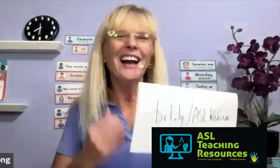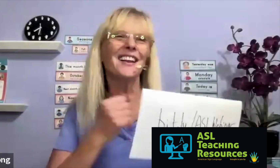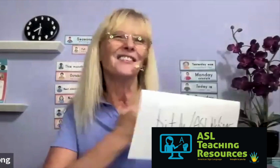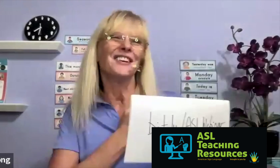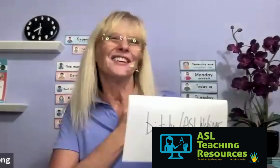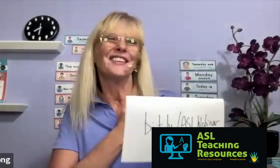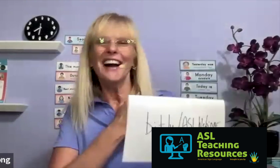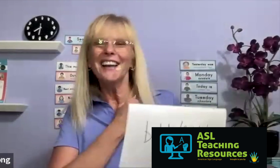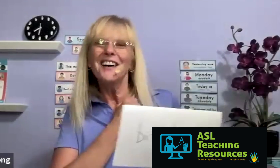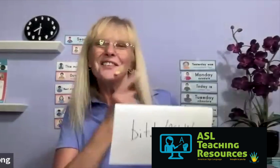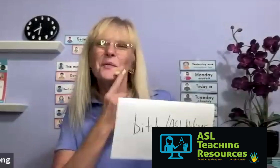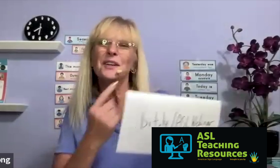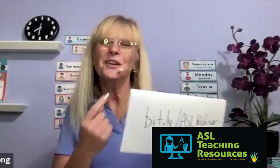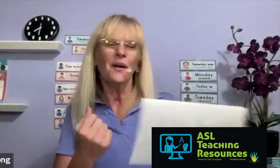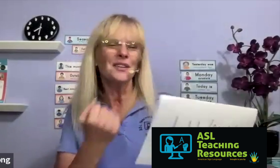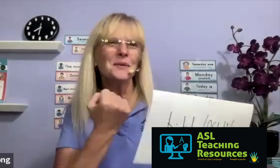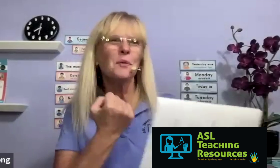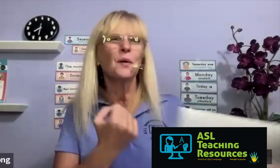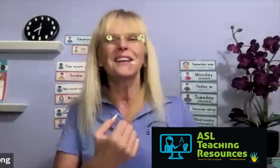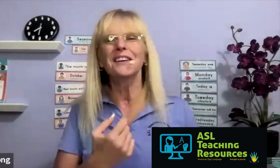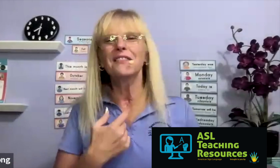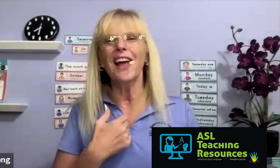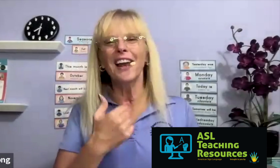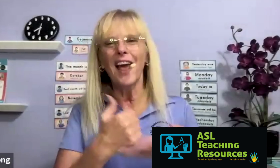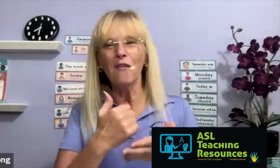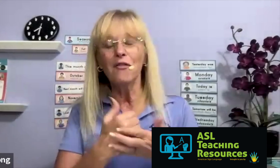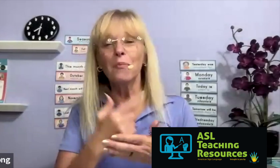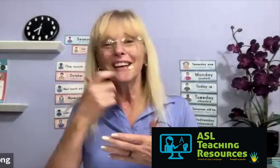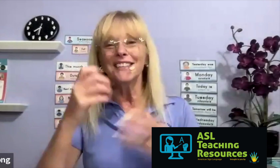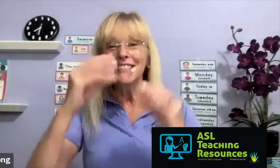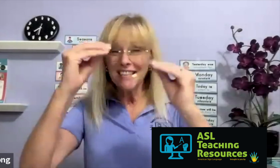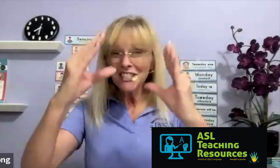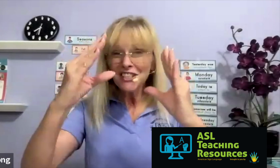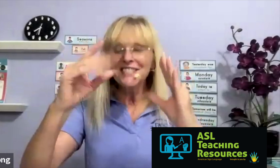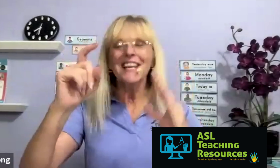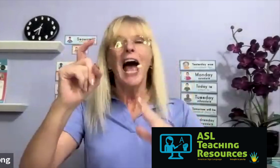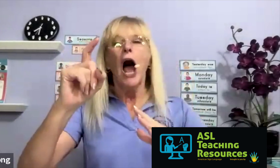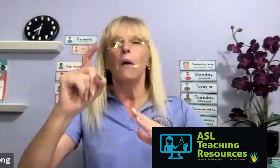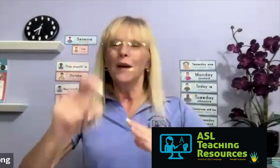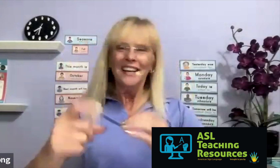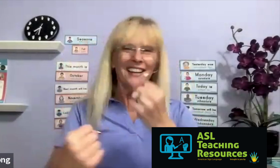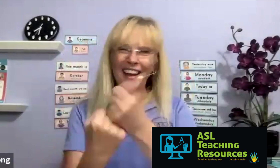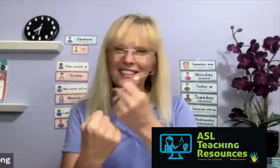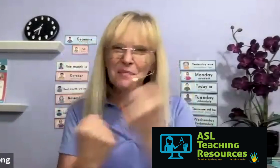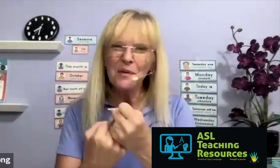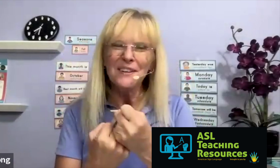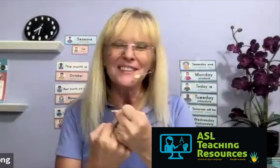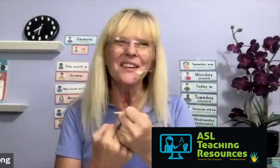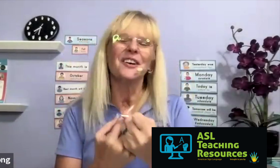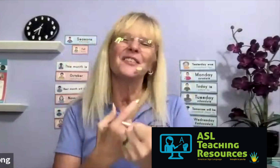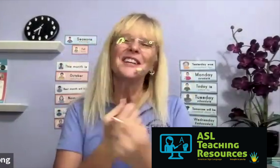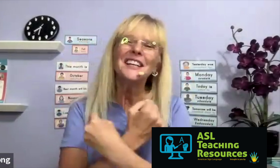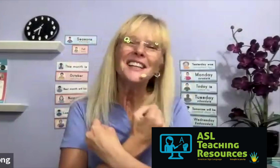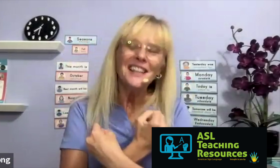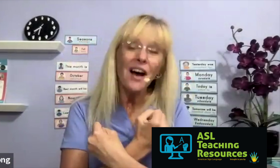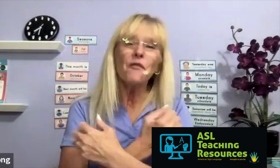love you. I love you when you are supportive and helpful, because teachers, we need that support, don't we? We need the love. We